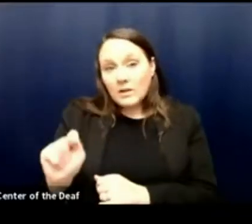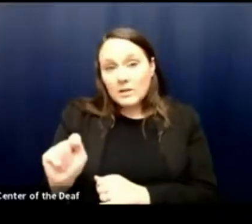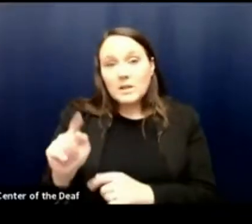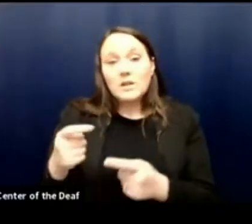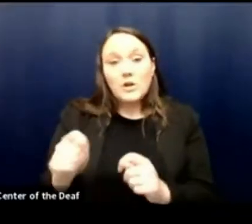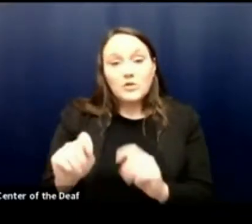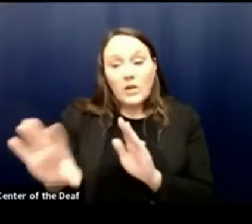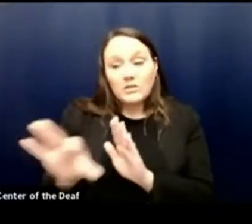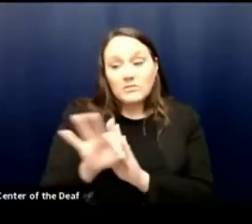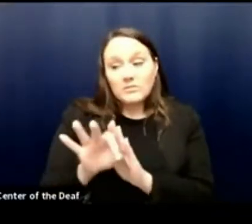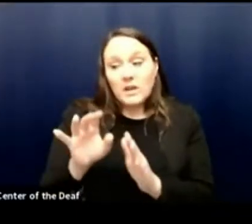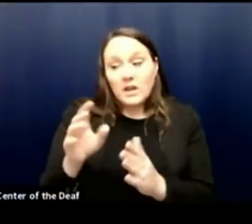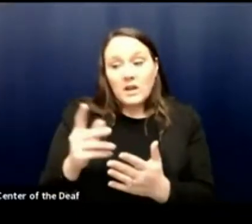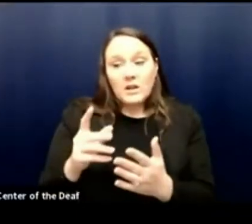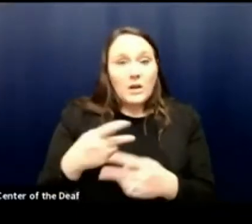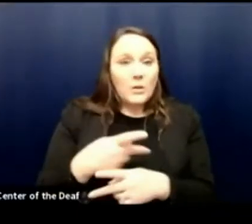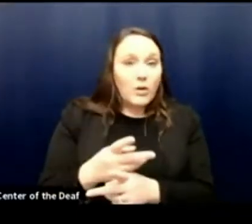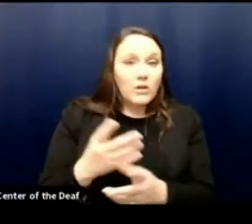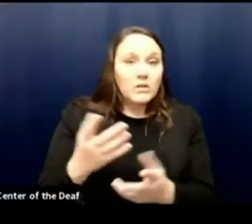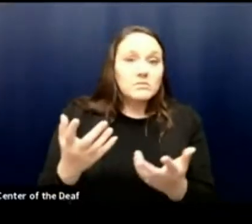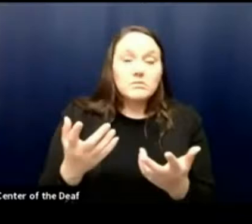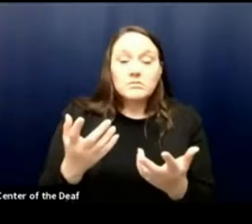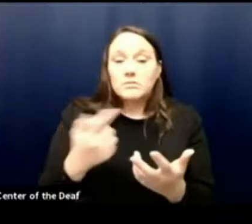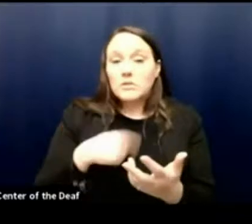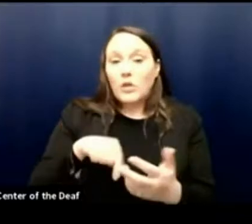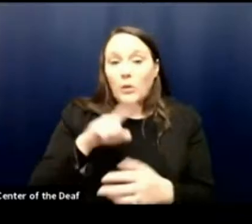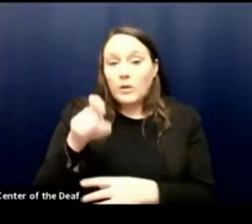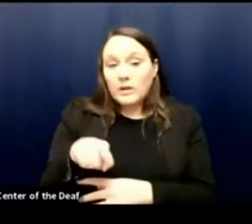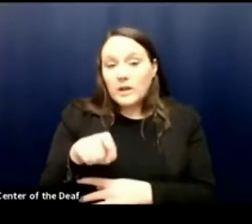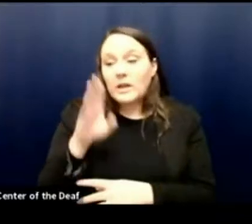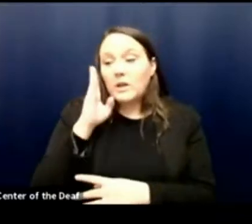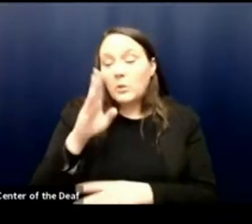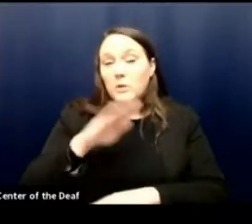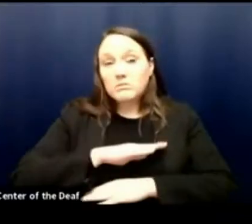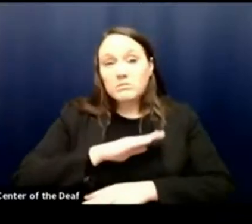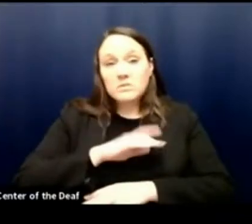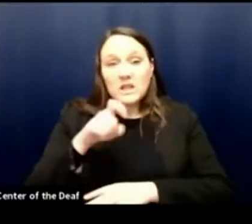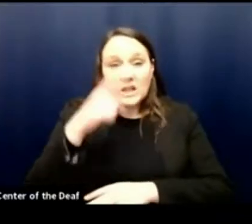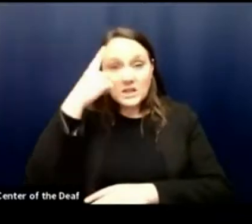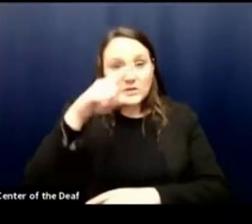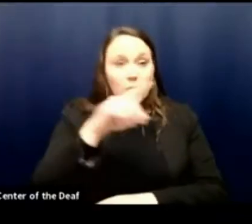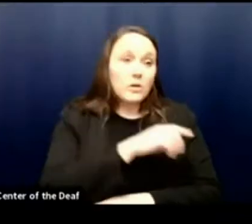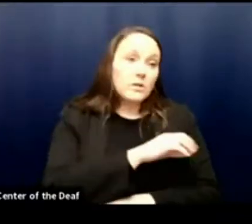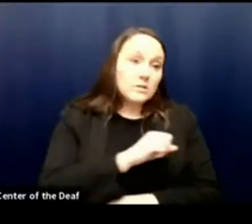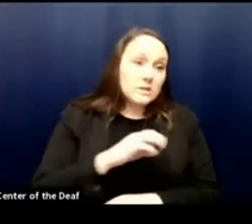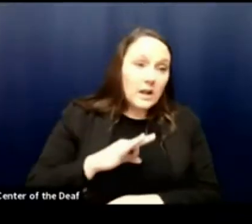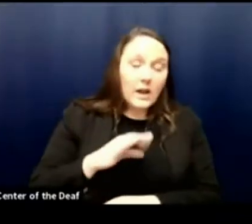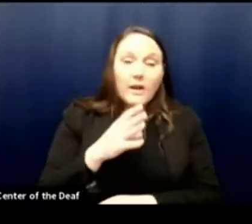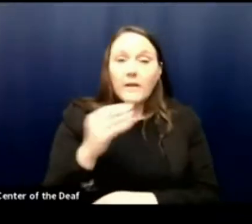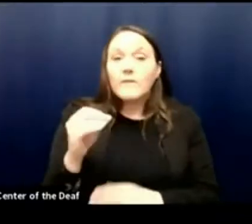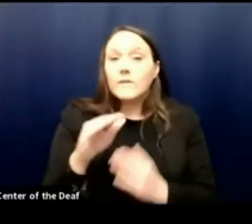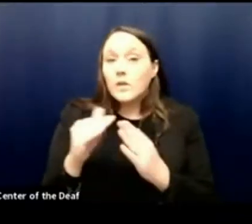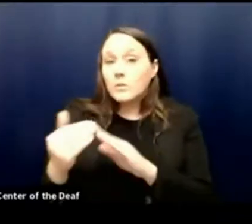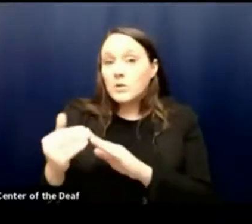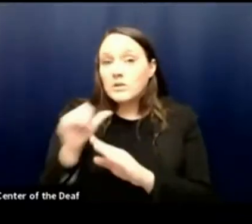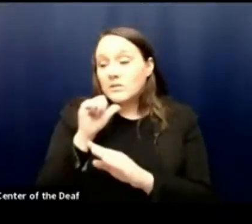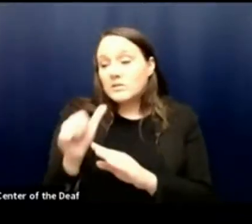would meet the needs that we have and the desires of our staff and the needs of our community. And that doesn't happen